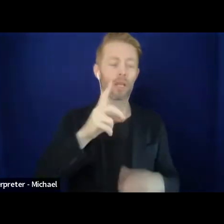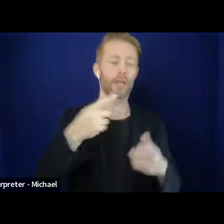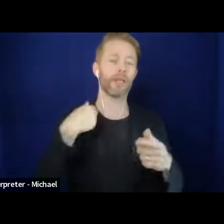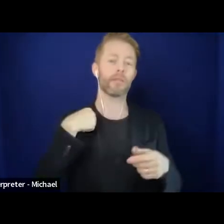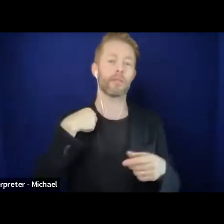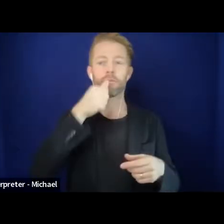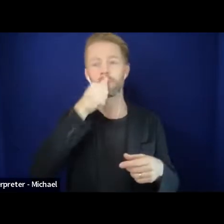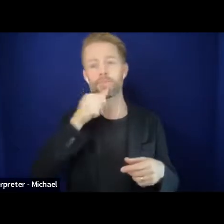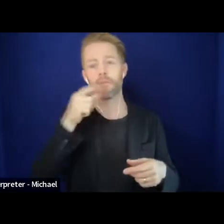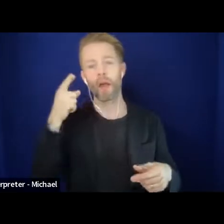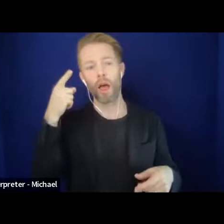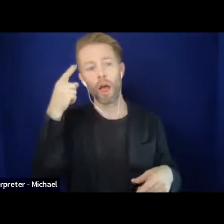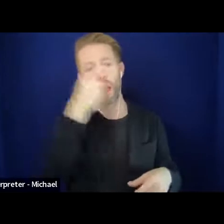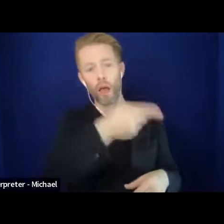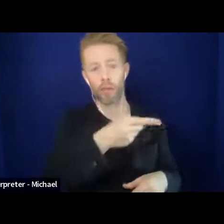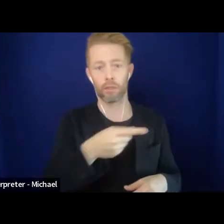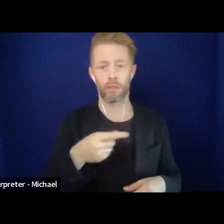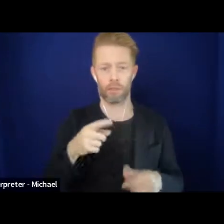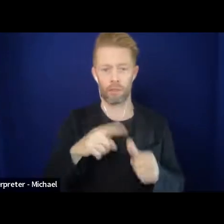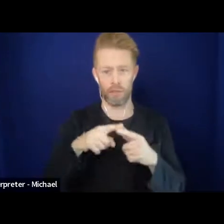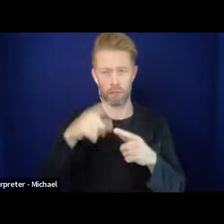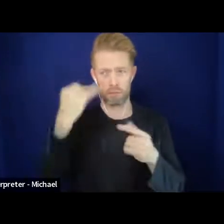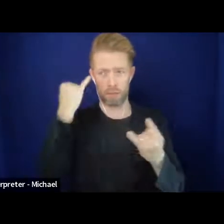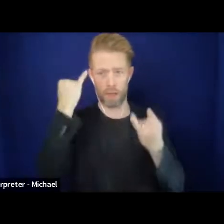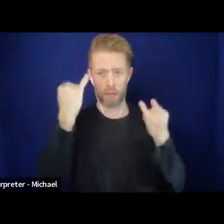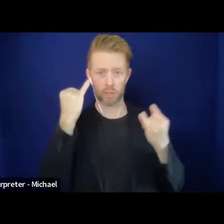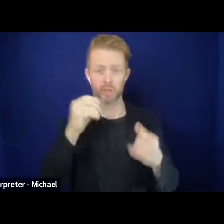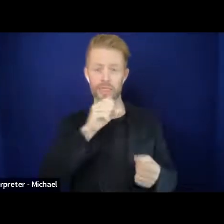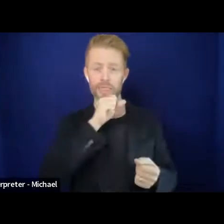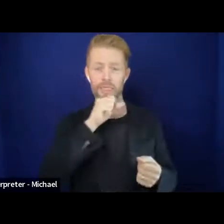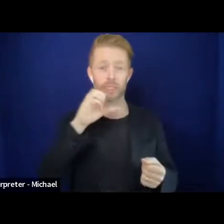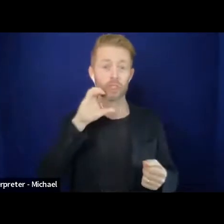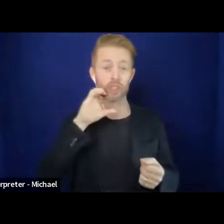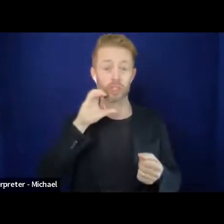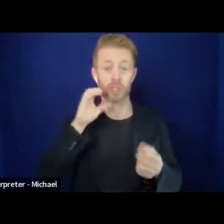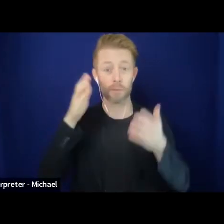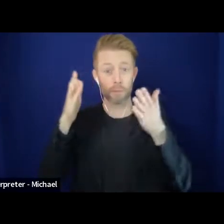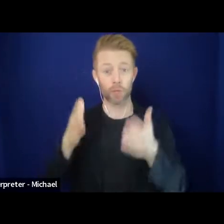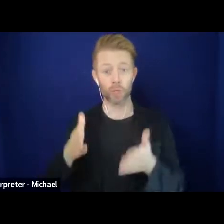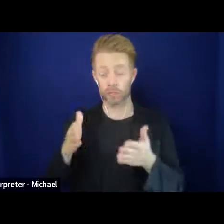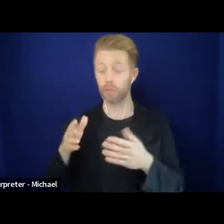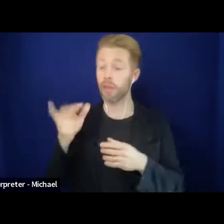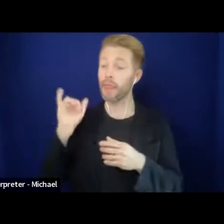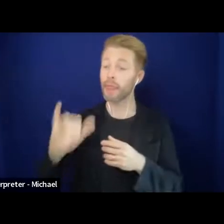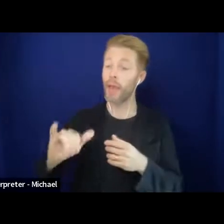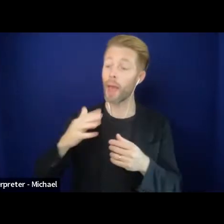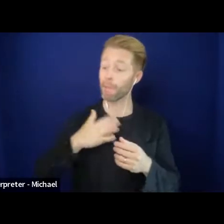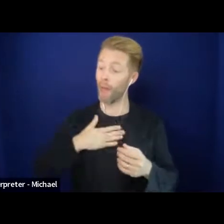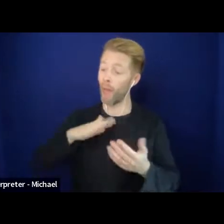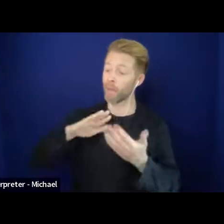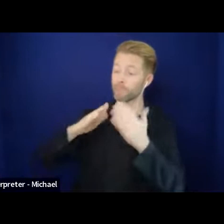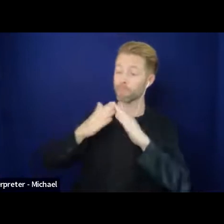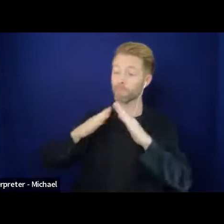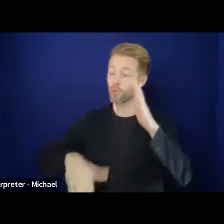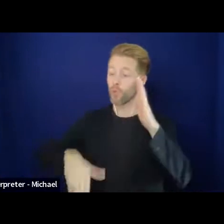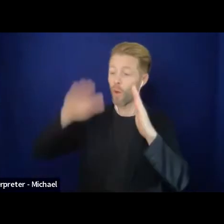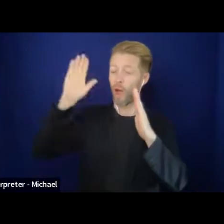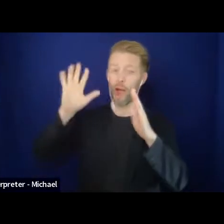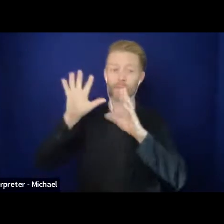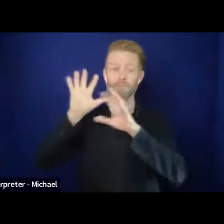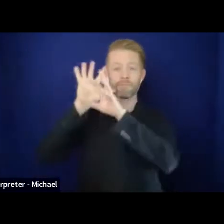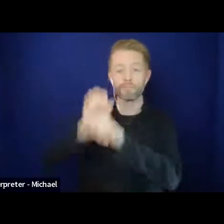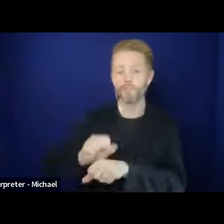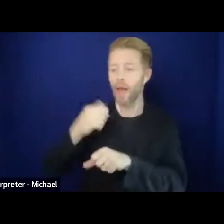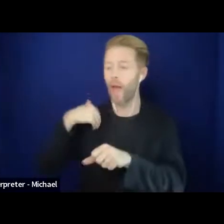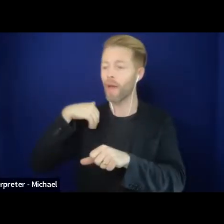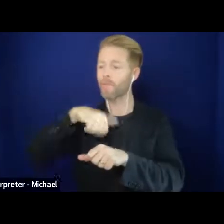see then having a senior being displaced from the community where they grew up, where they have other